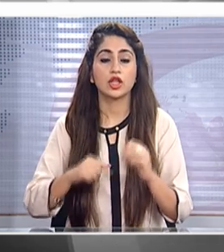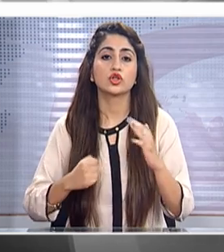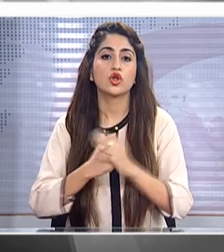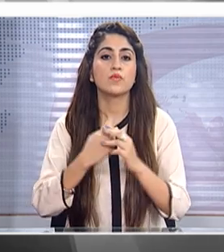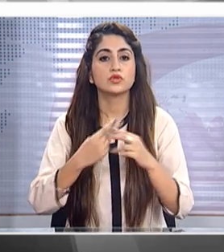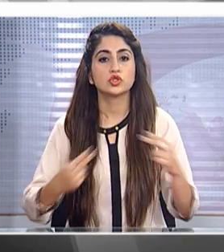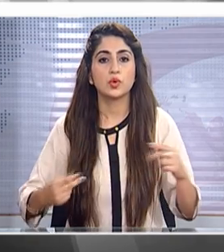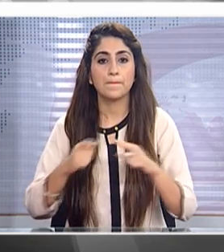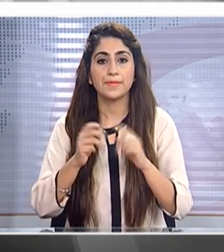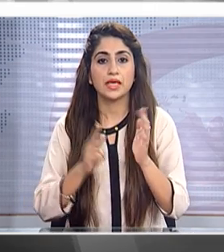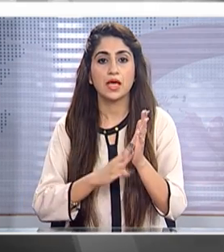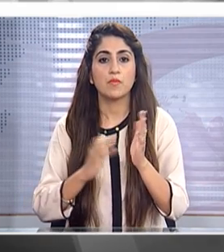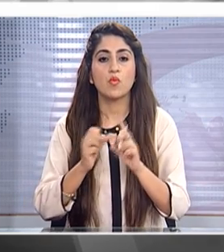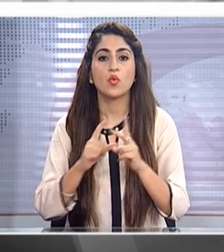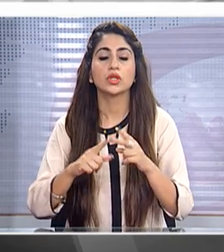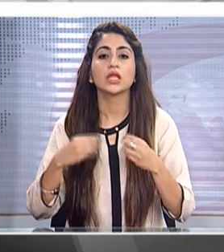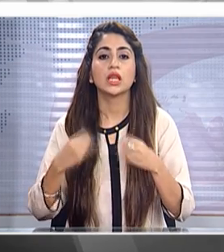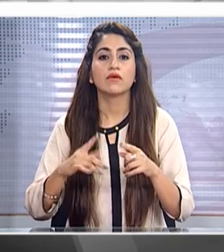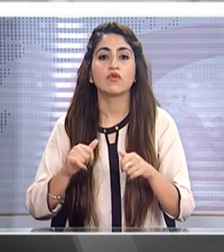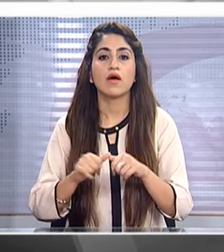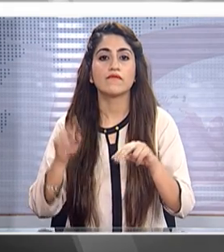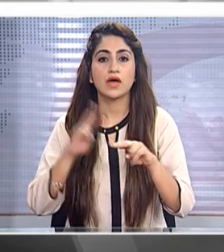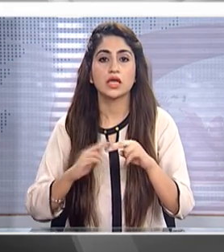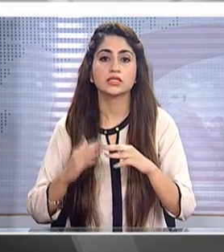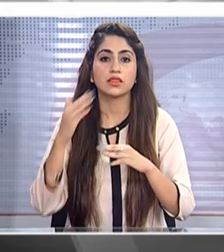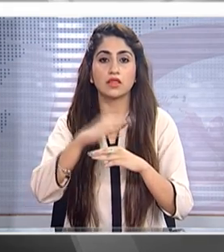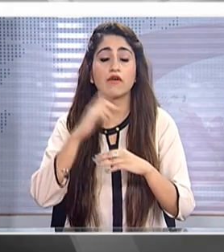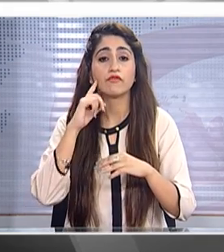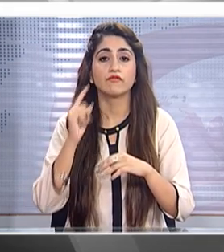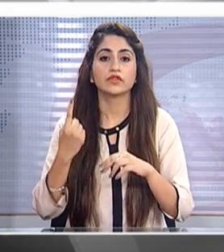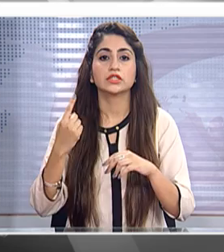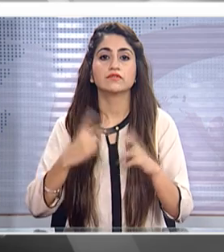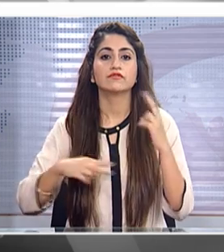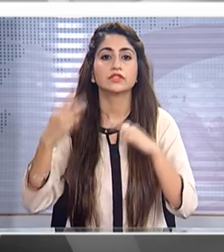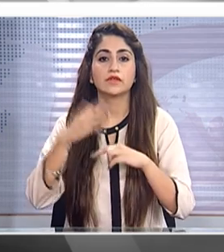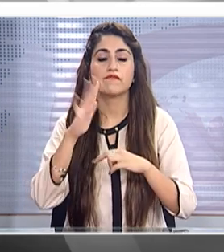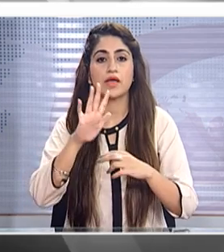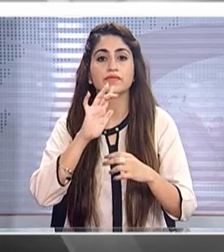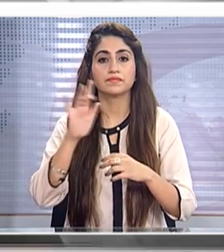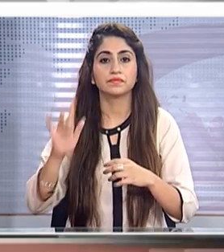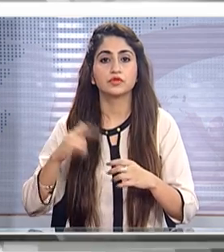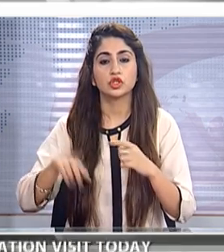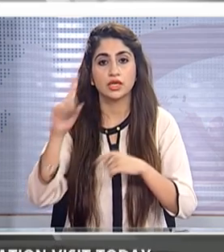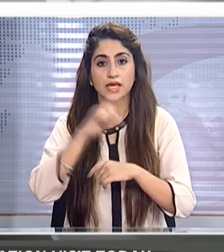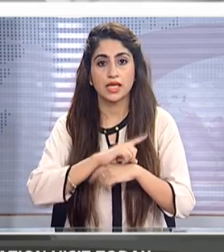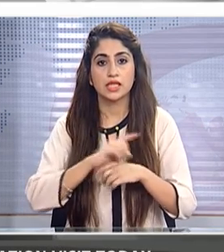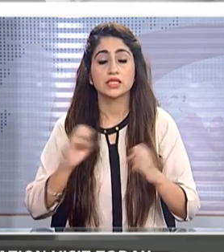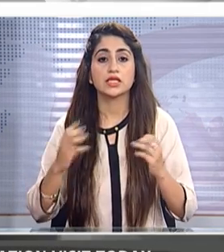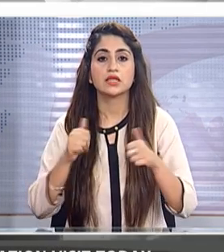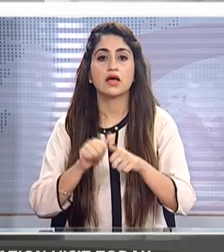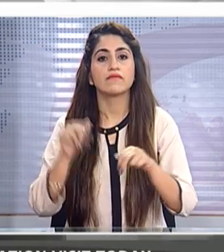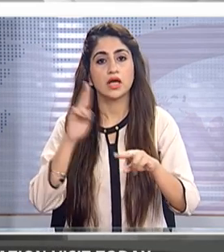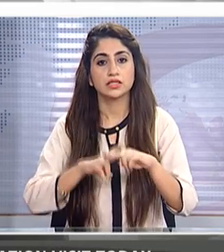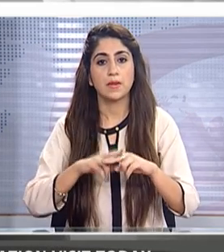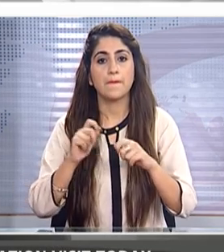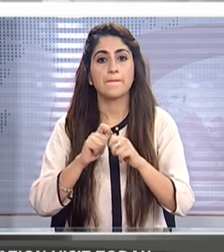story, Prime Minister Narendra Modi leaves for Afghanistan on the first leg of his five-nation tour today. It starts